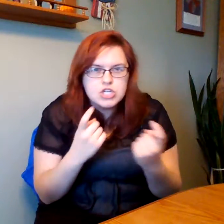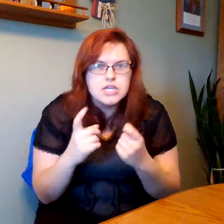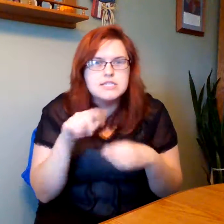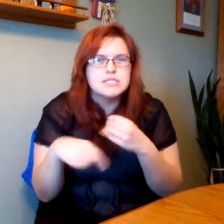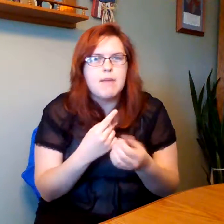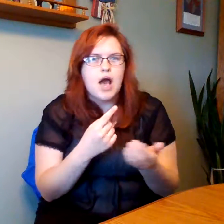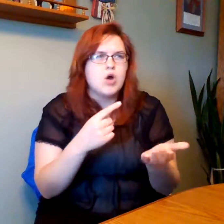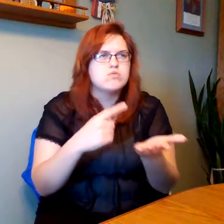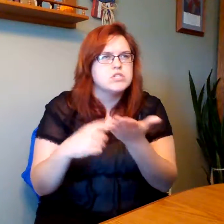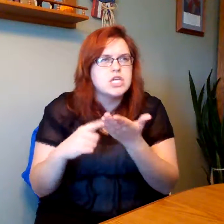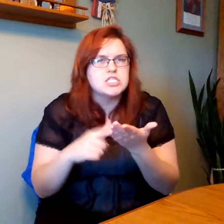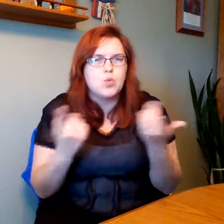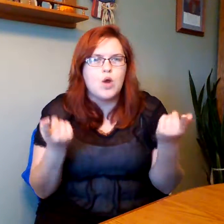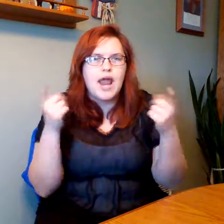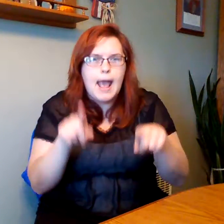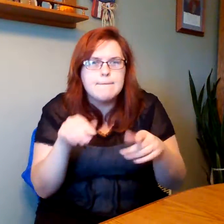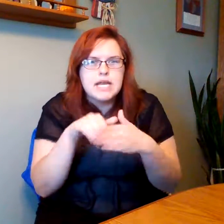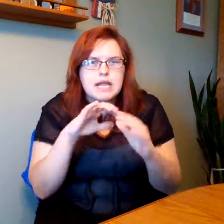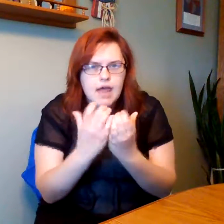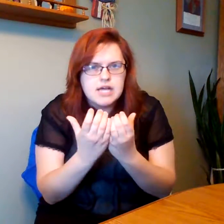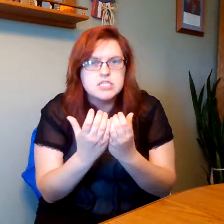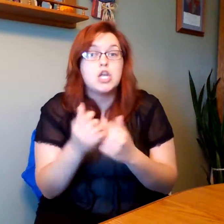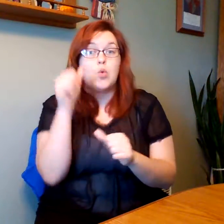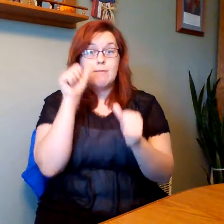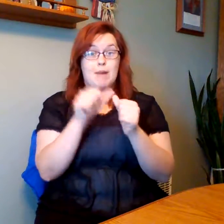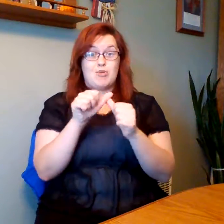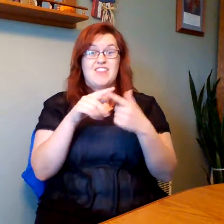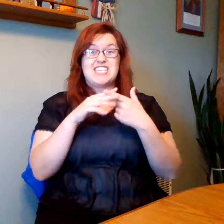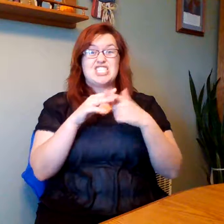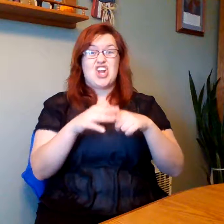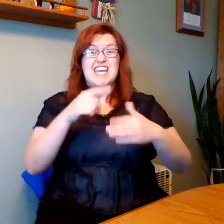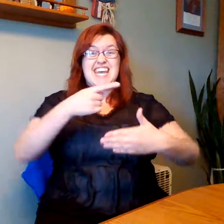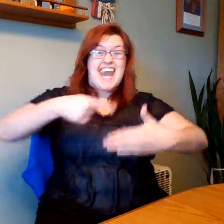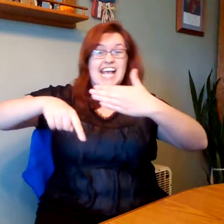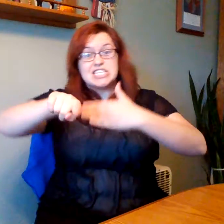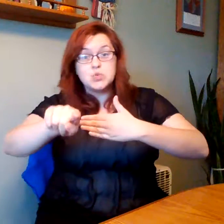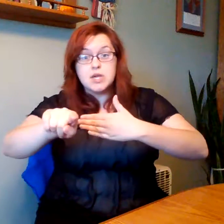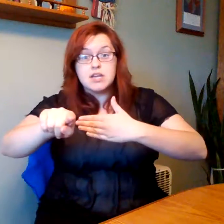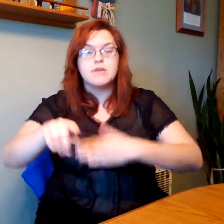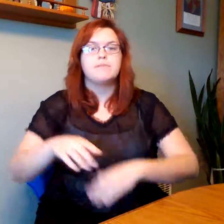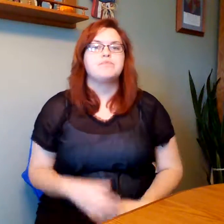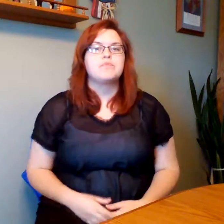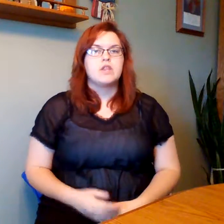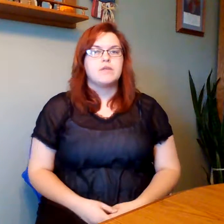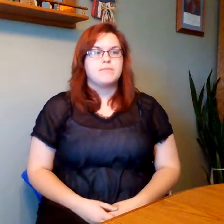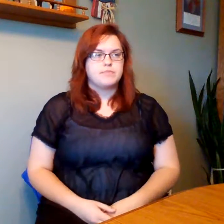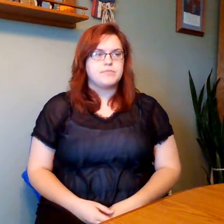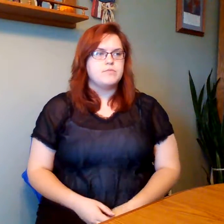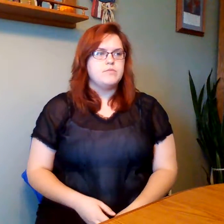Discussion sections start next week. Let me introduce to you the GSIs, the graduate student instructors that are